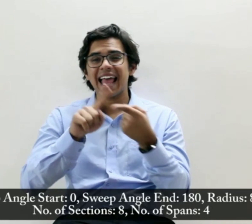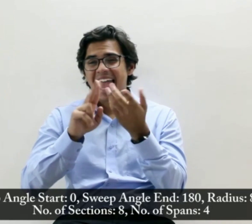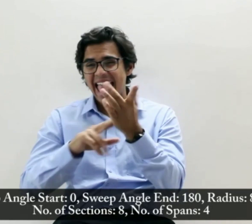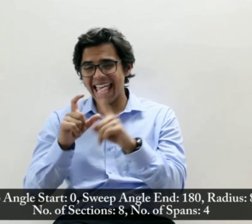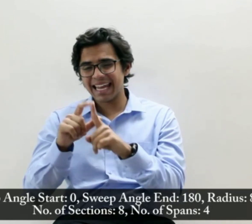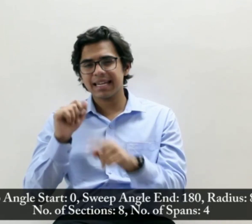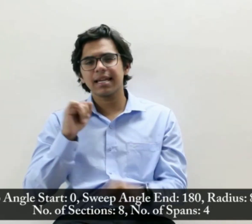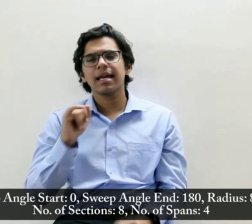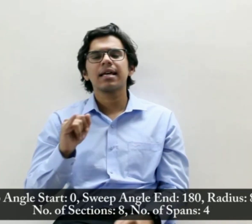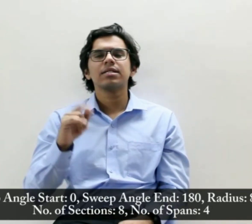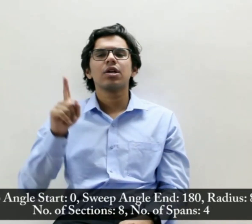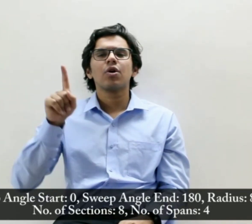Radius